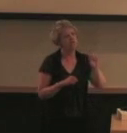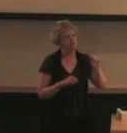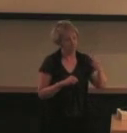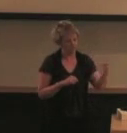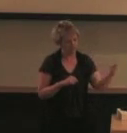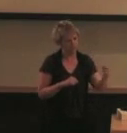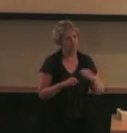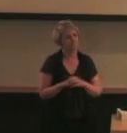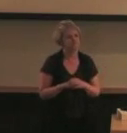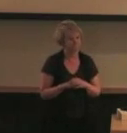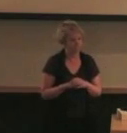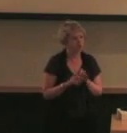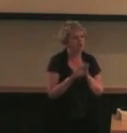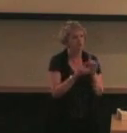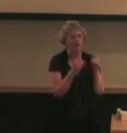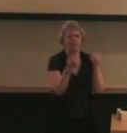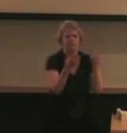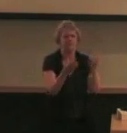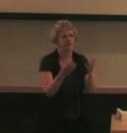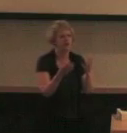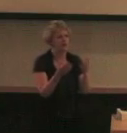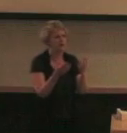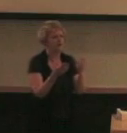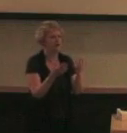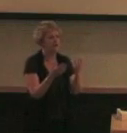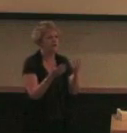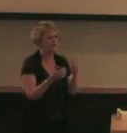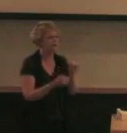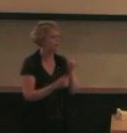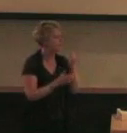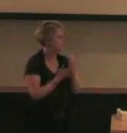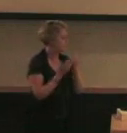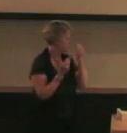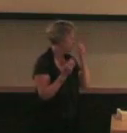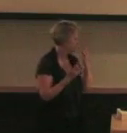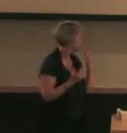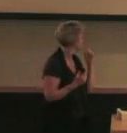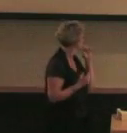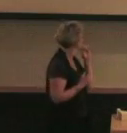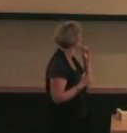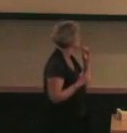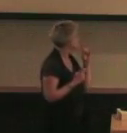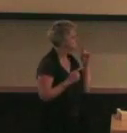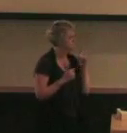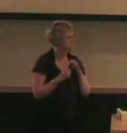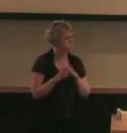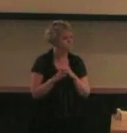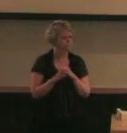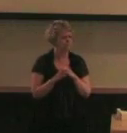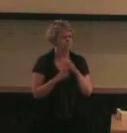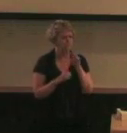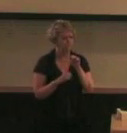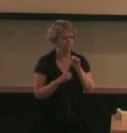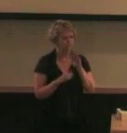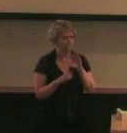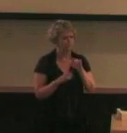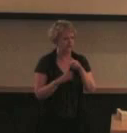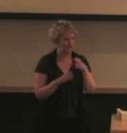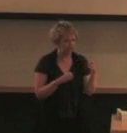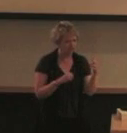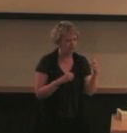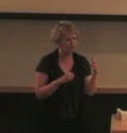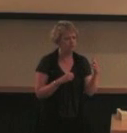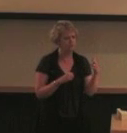www.mass.gov/MCDHH. I also provide another piece that's part of this as well from